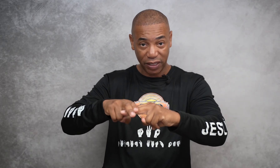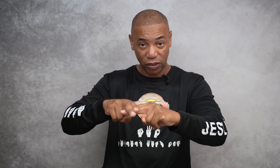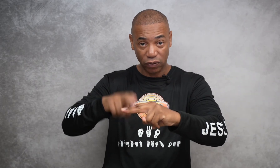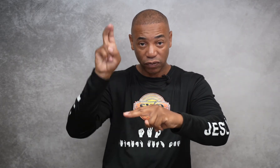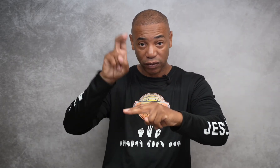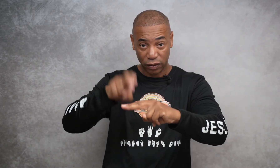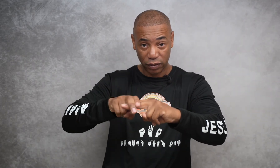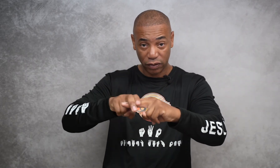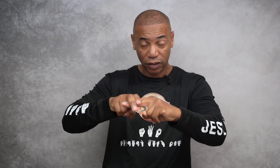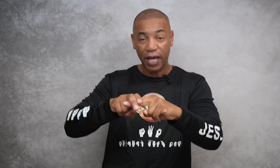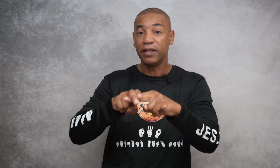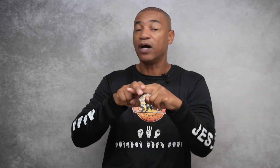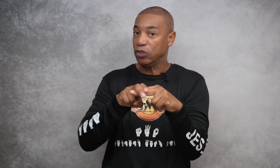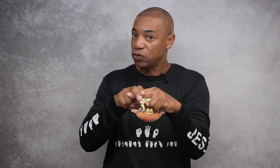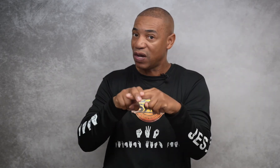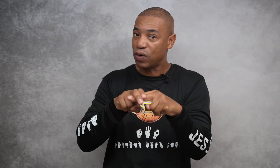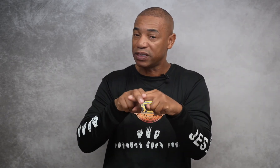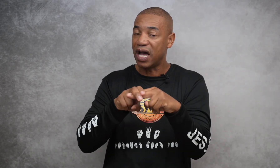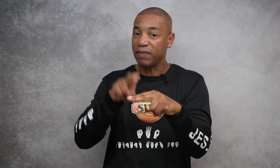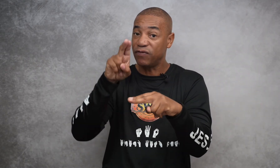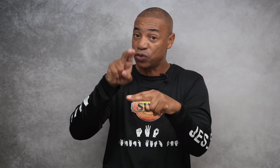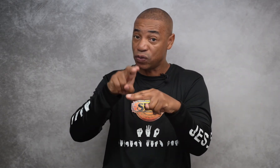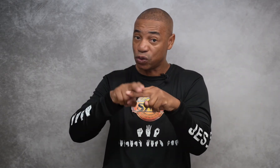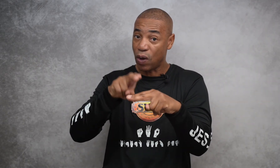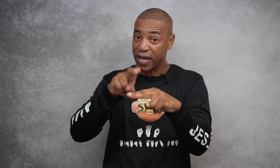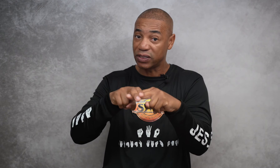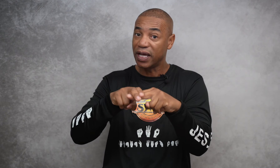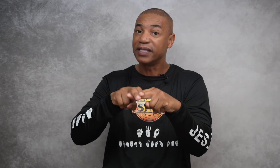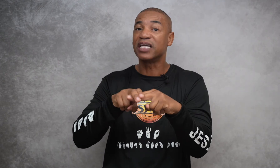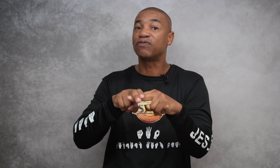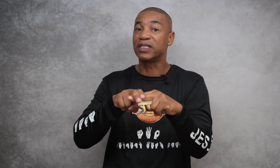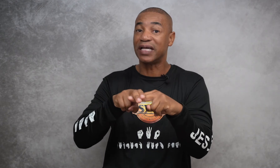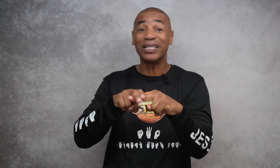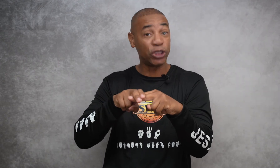U. Now, you do that one time. If you do it twice, that's for the sign chair.